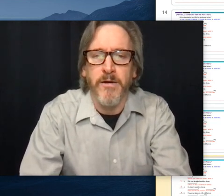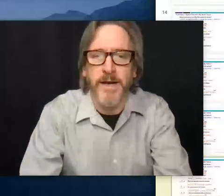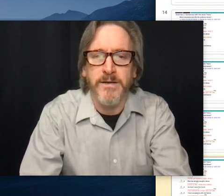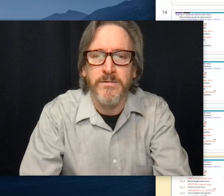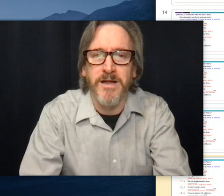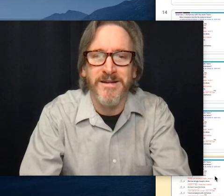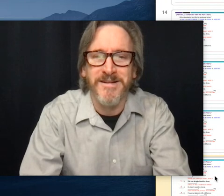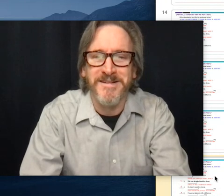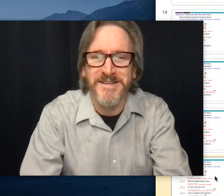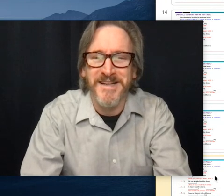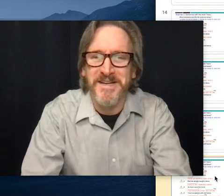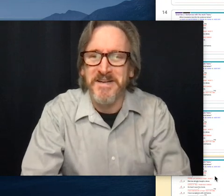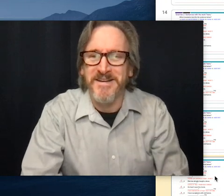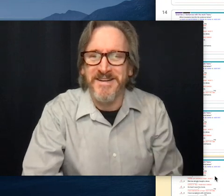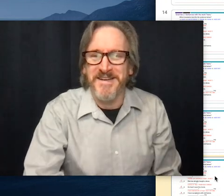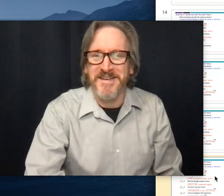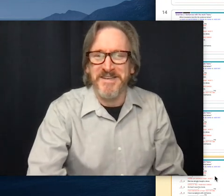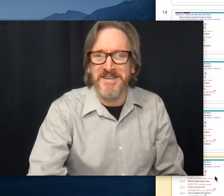All right.